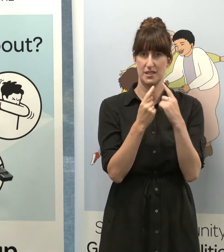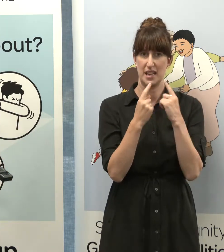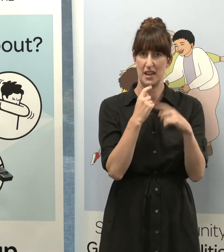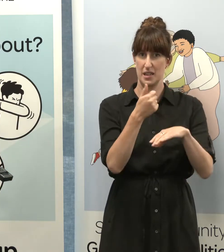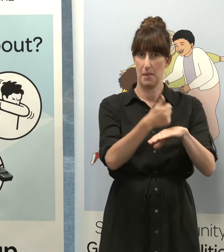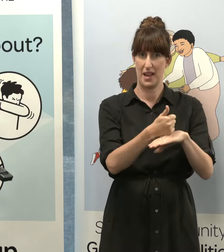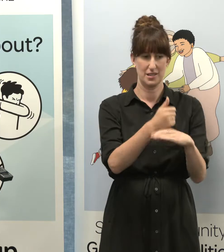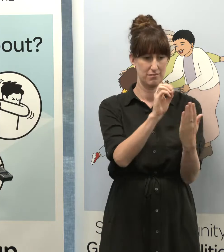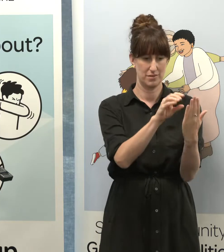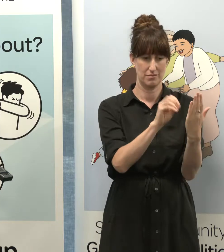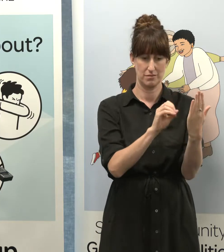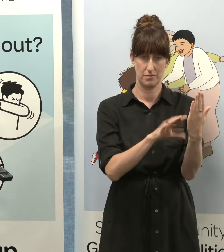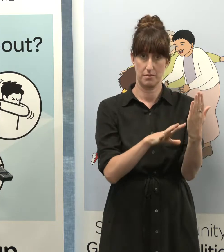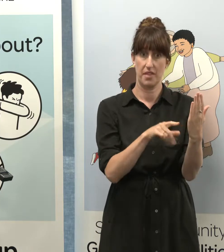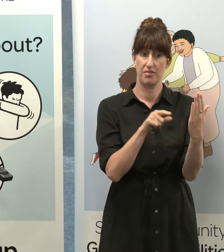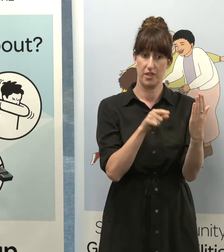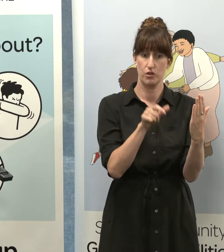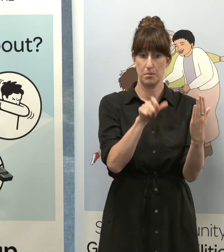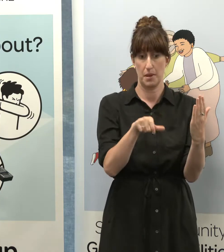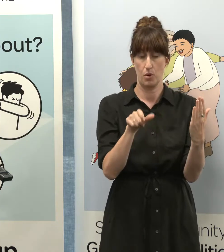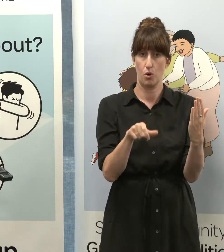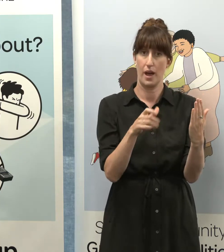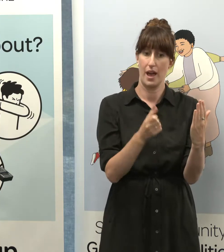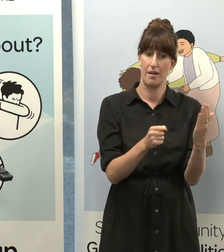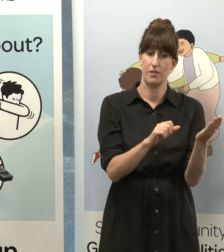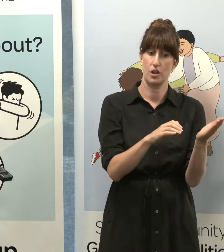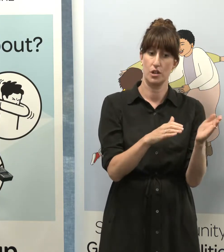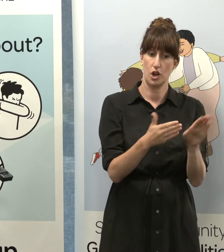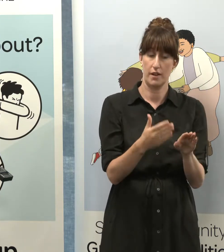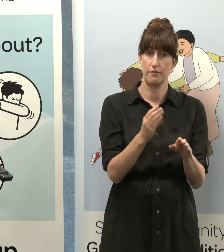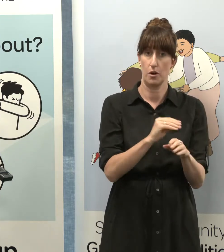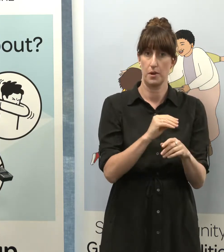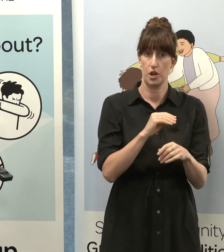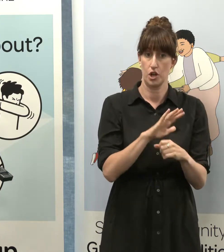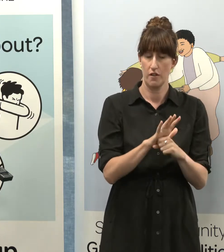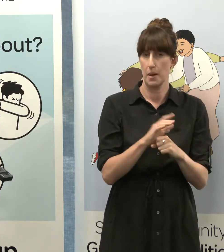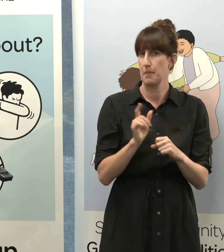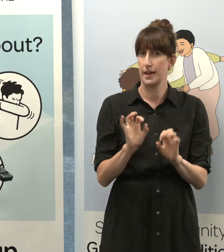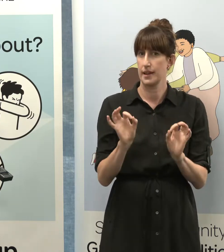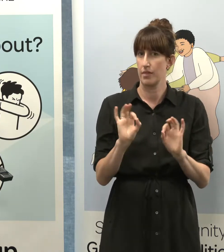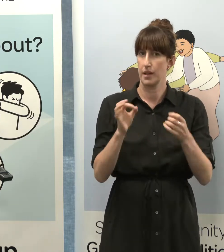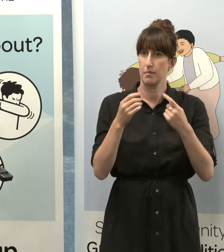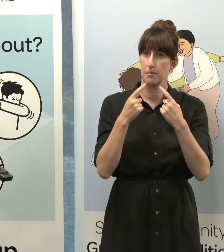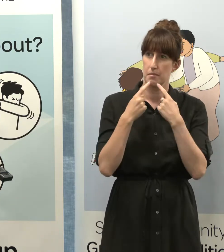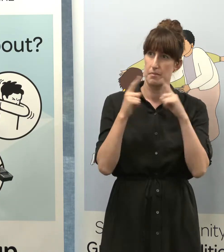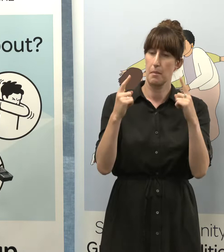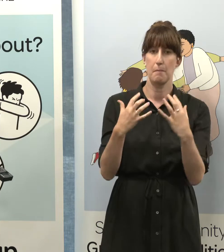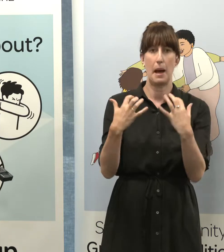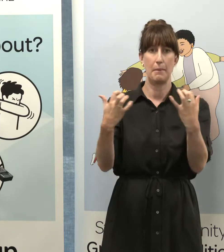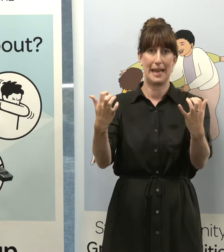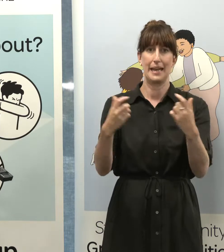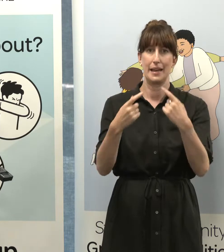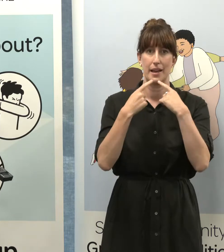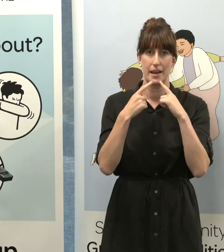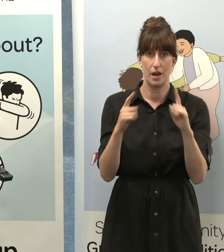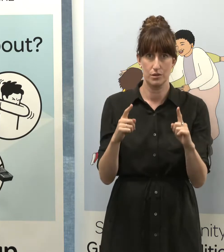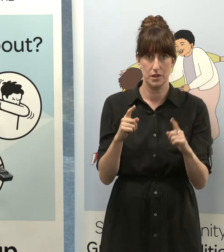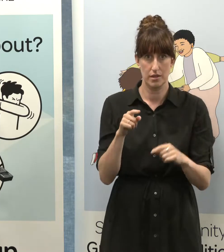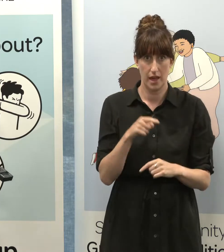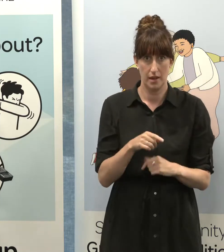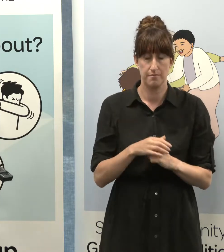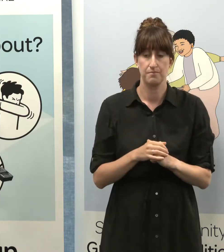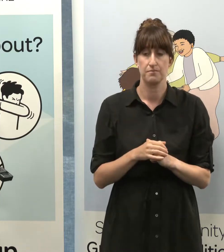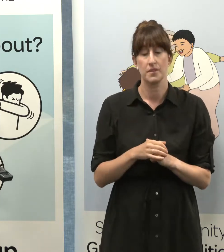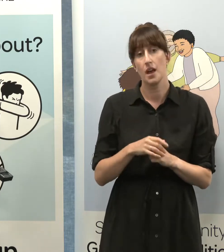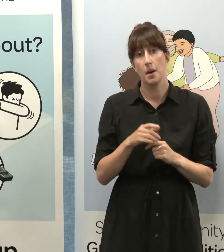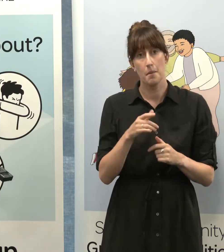days of a COVID diagnosis, but those hadn't to date been publicly announced. Now, the main reason for this is these are people who might, for